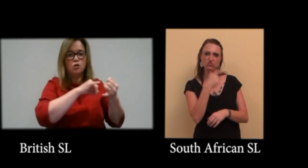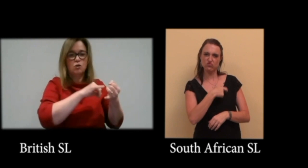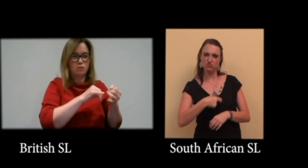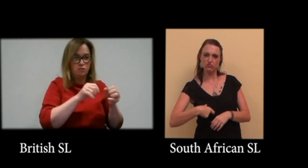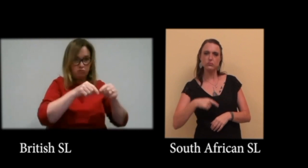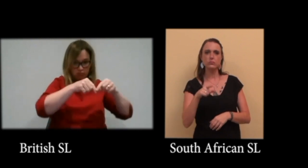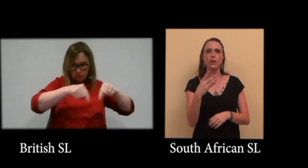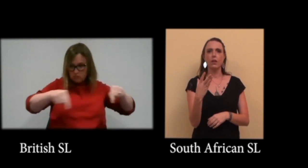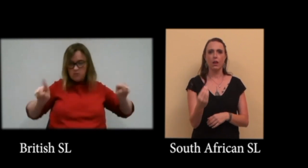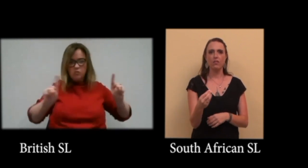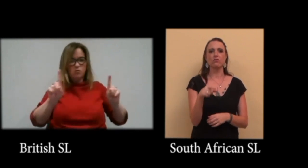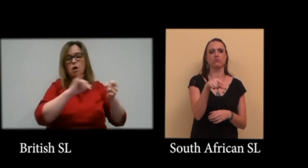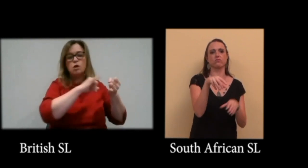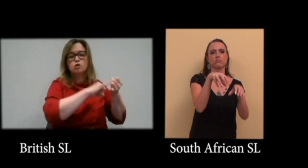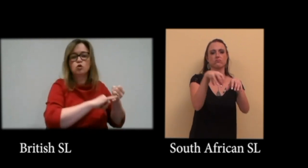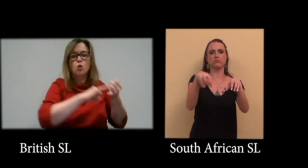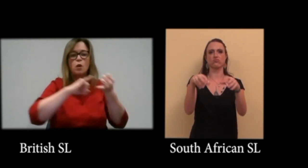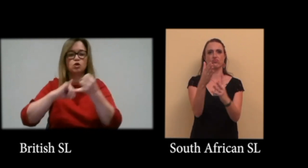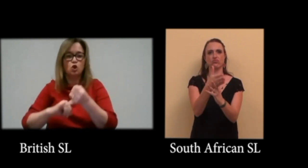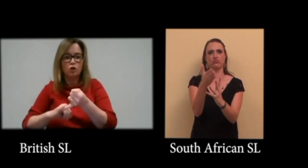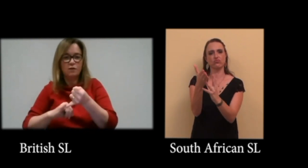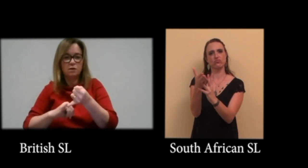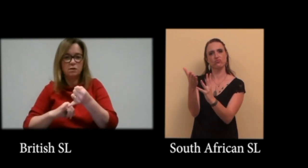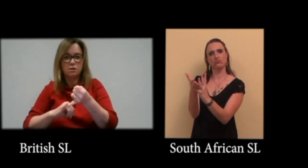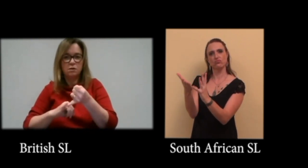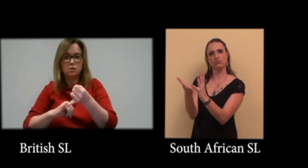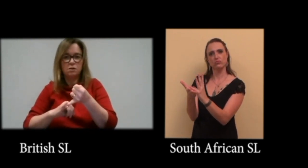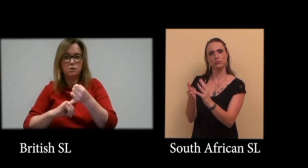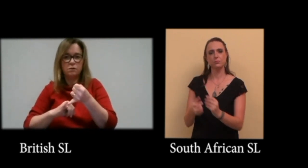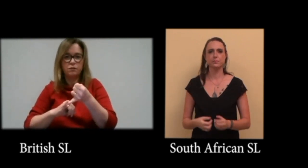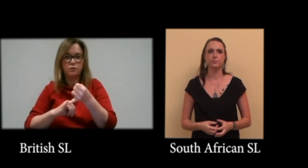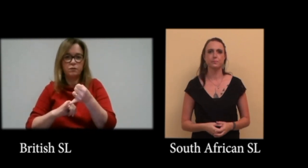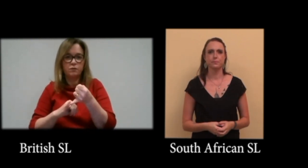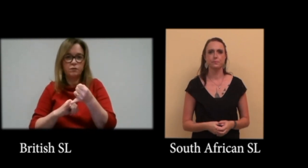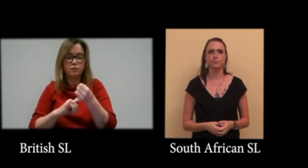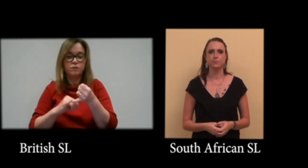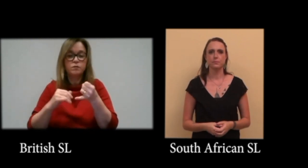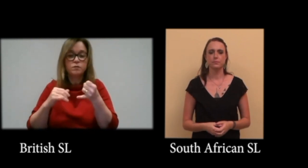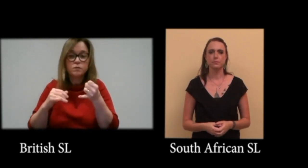Those councils have their each departments as well.